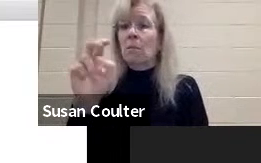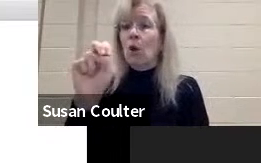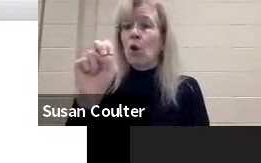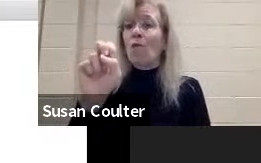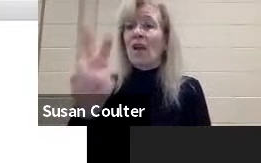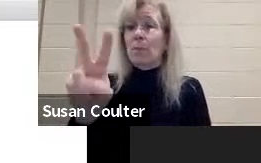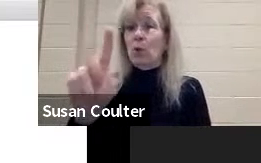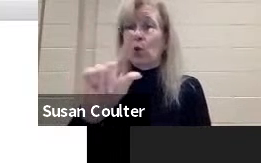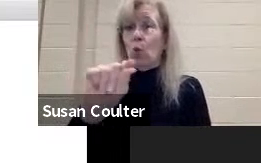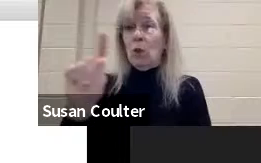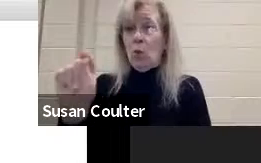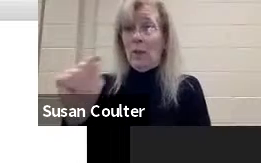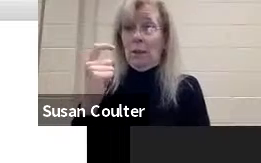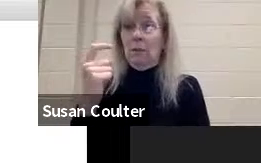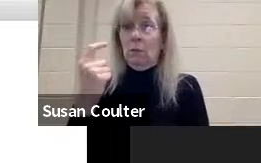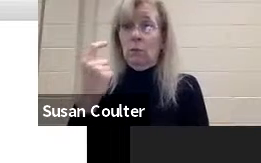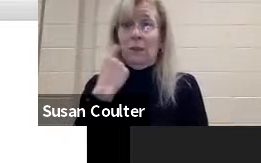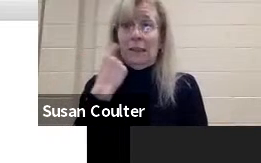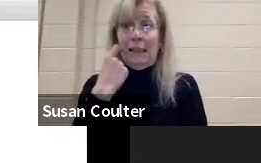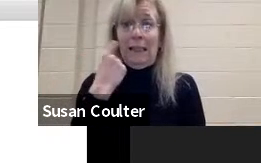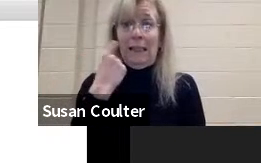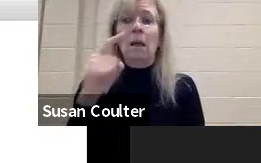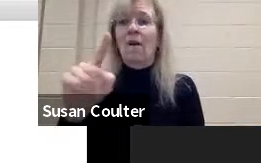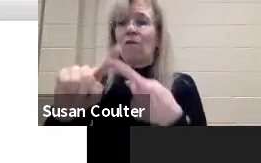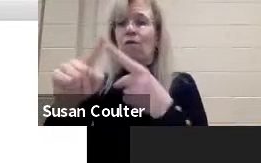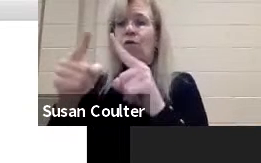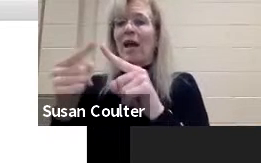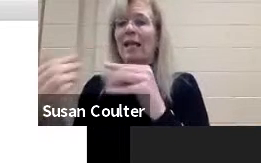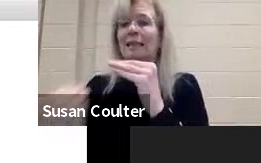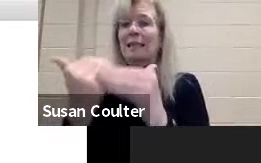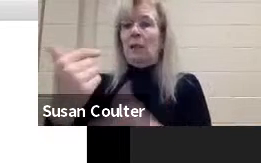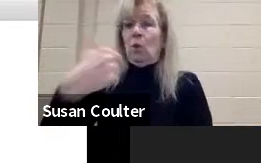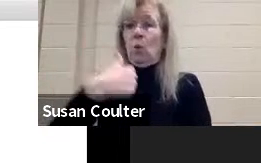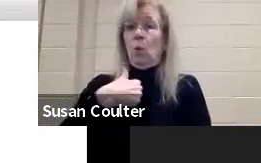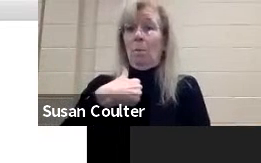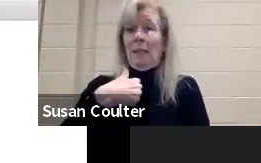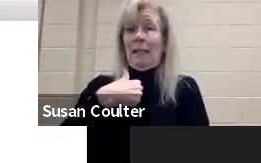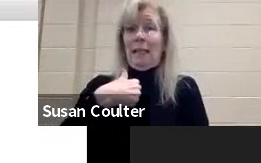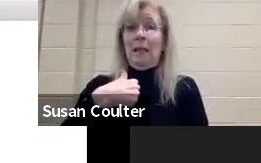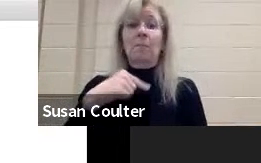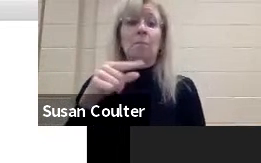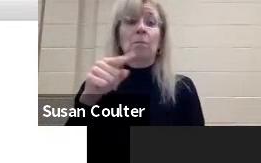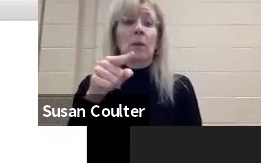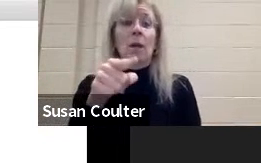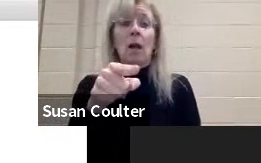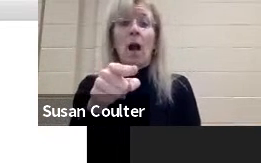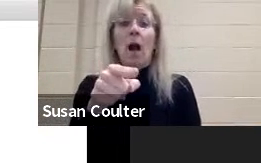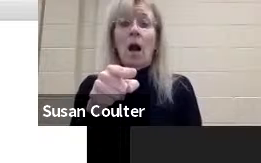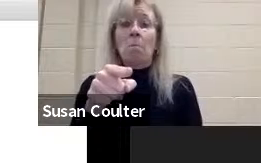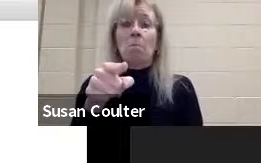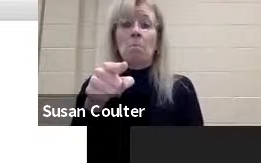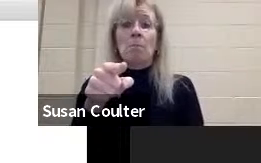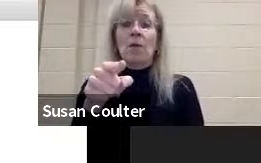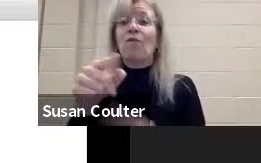recently, November 2020, recently, friend sent it to me